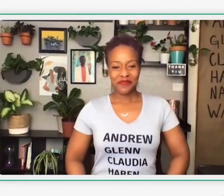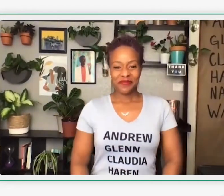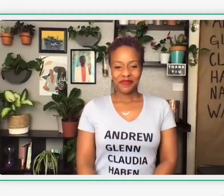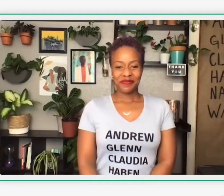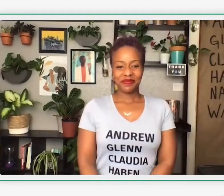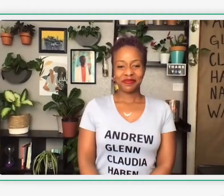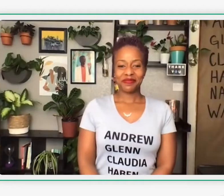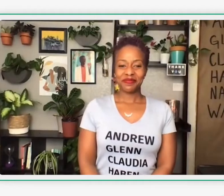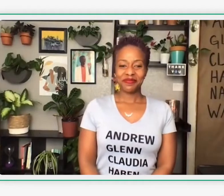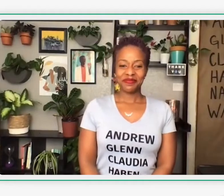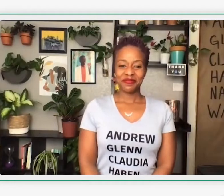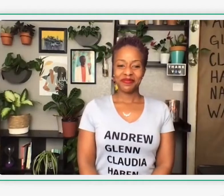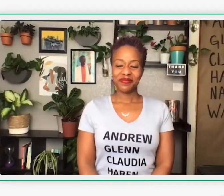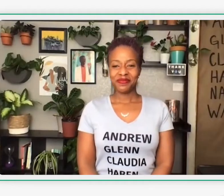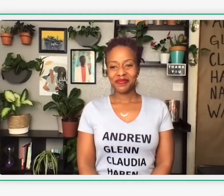Next slide, please.